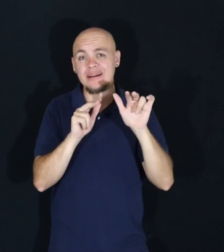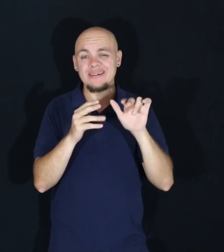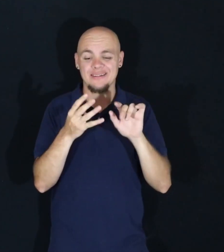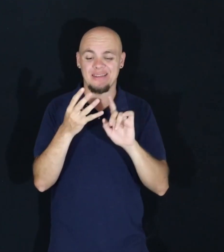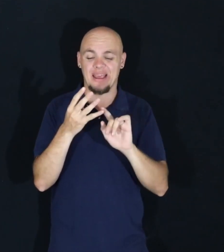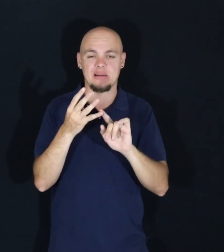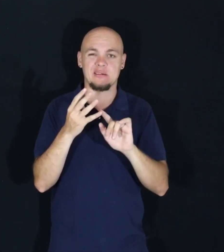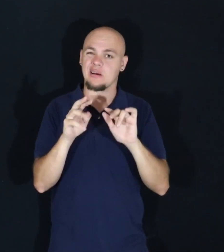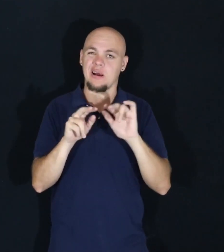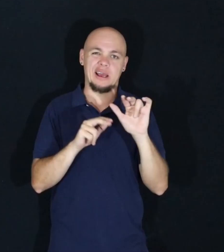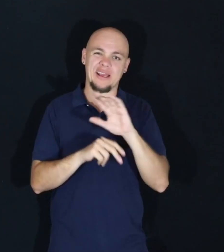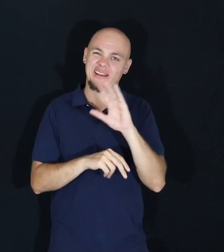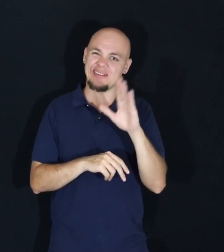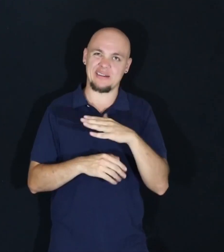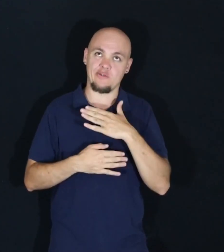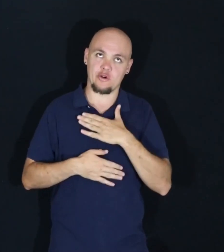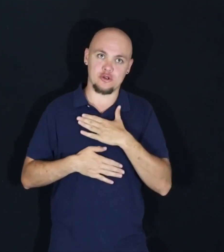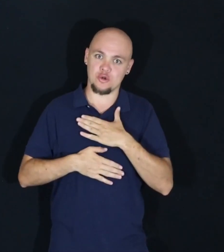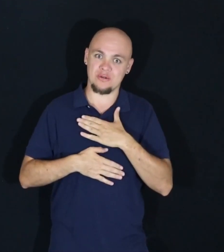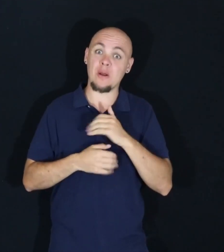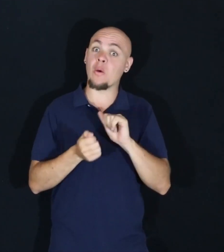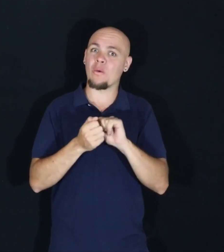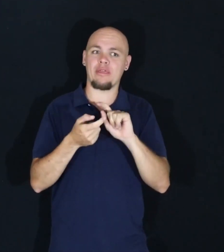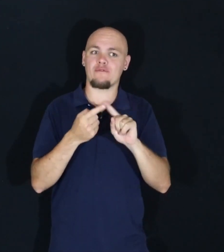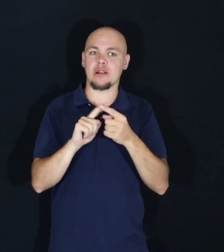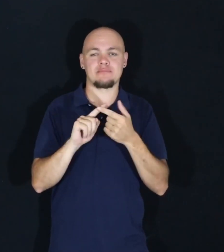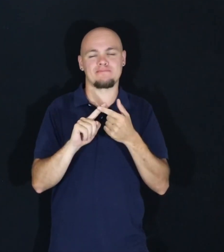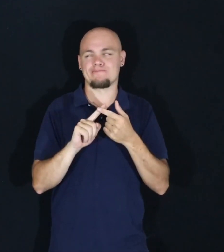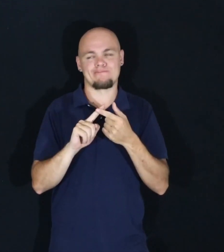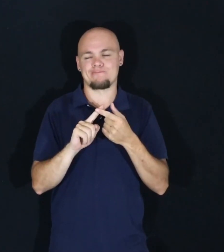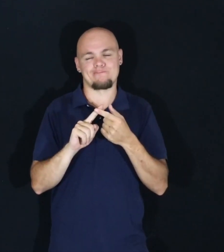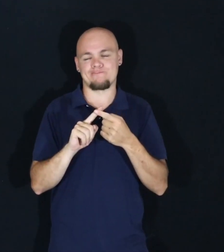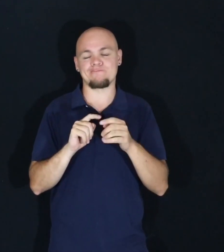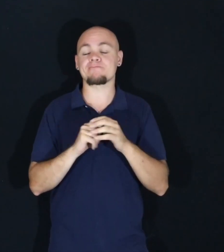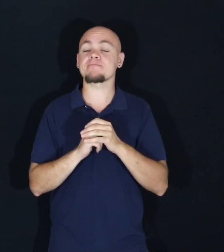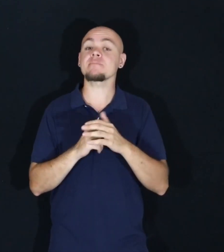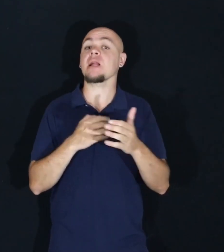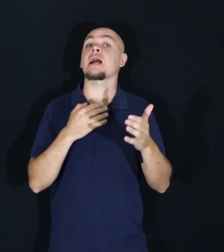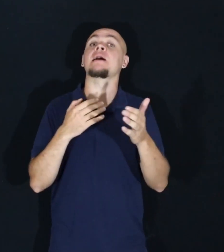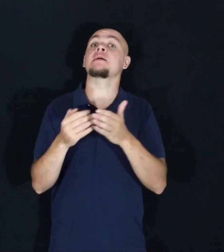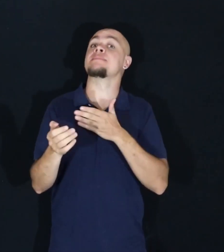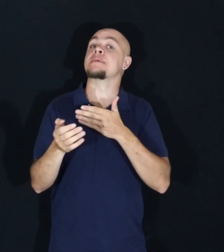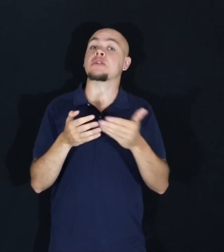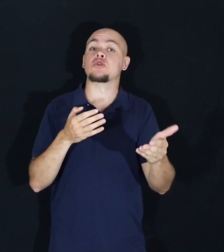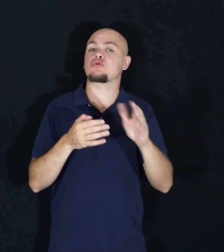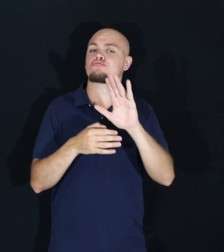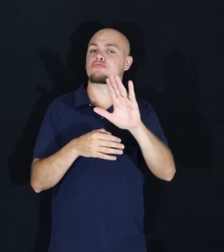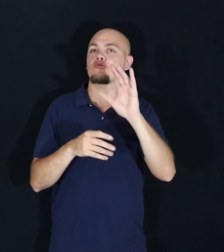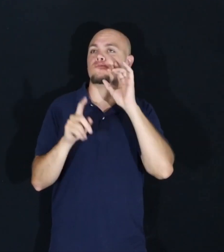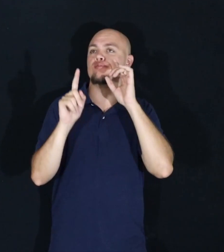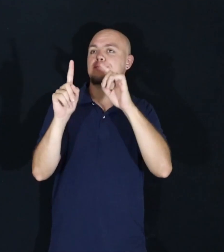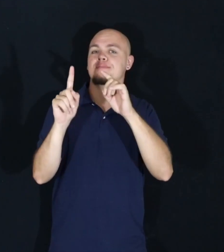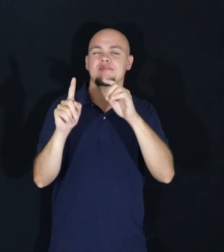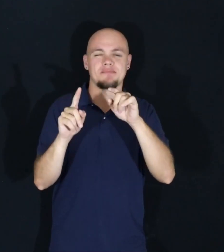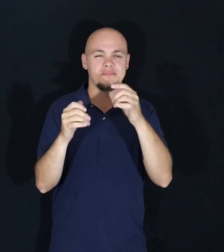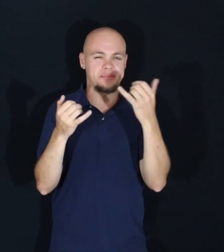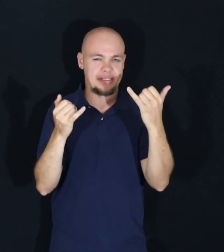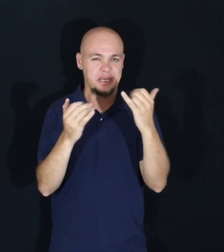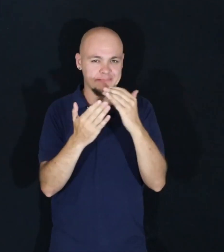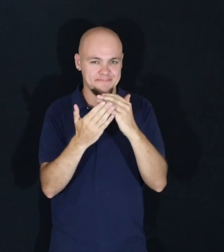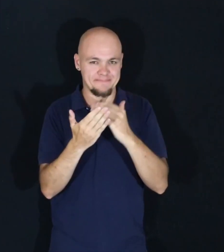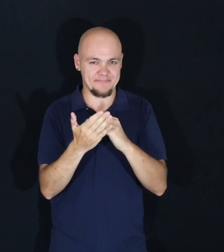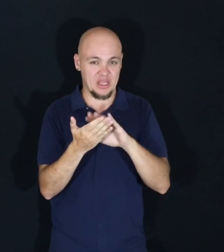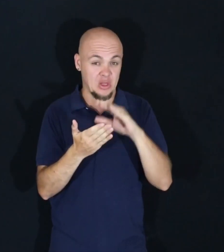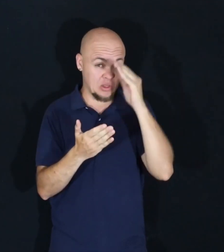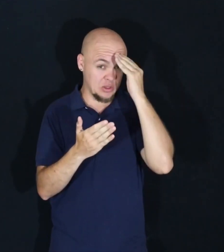back. Hiking is never enjoyable, even with a friend. No matter the case, I hope that you at least walk away today